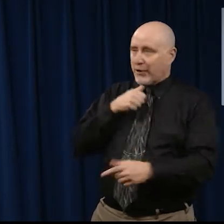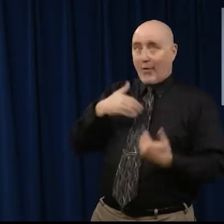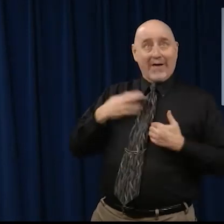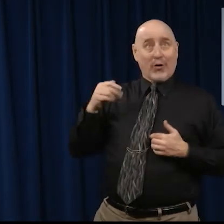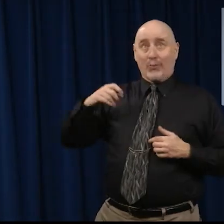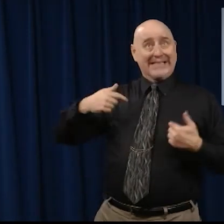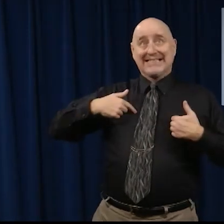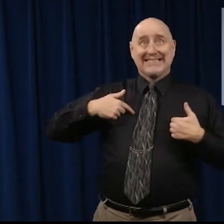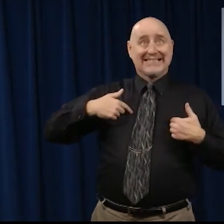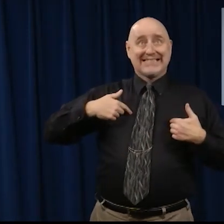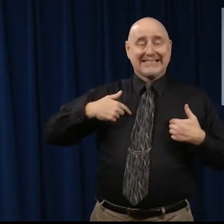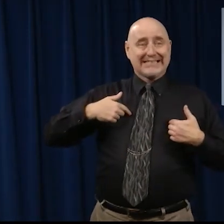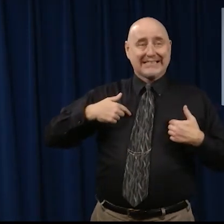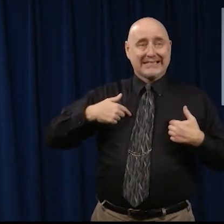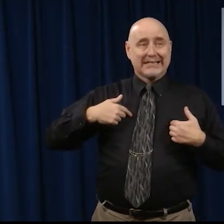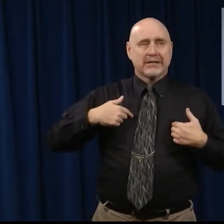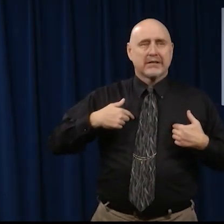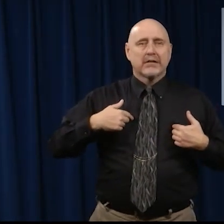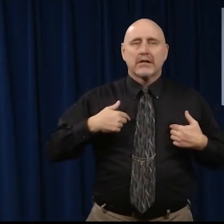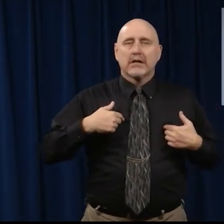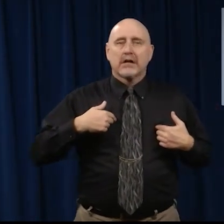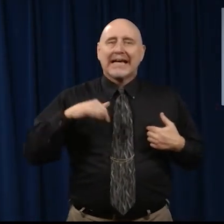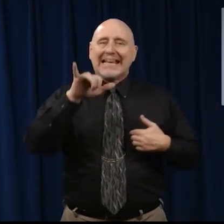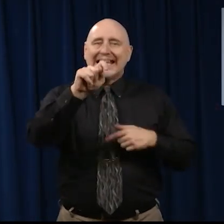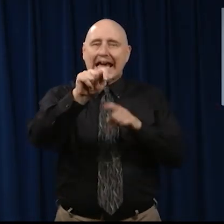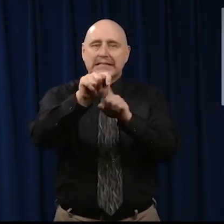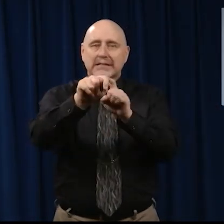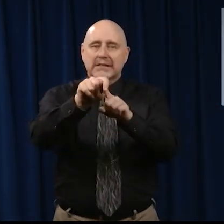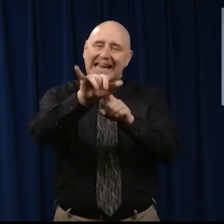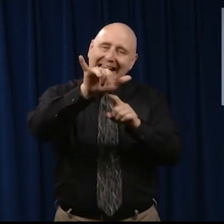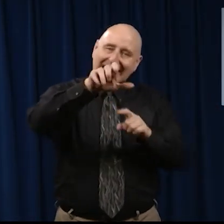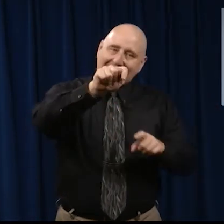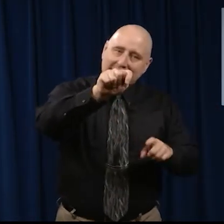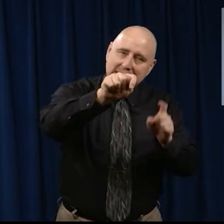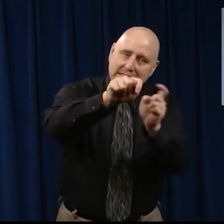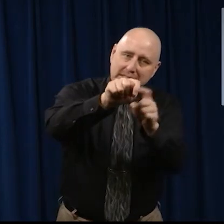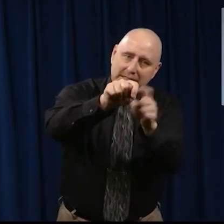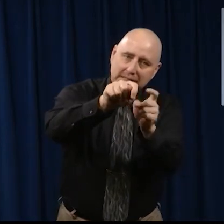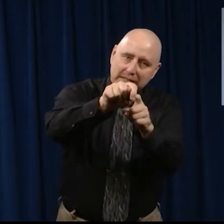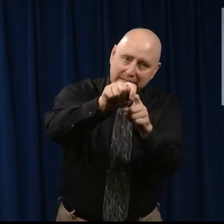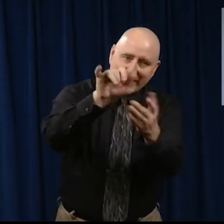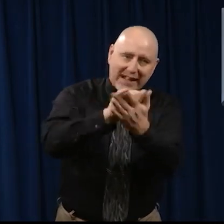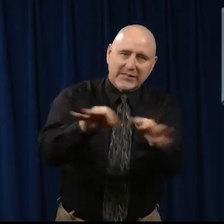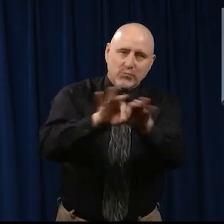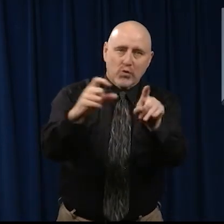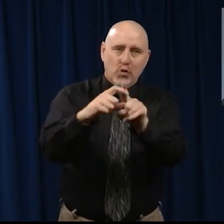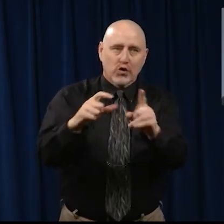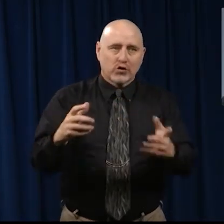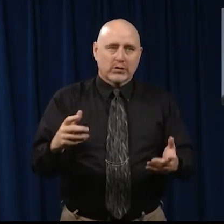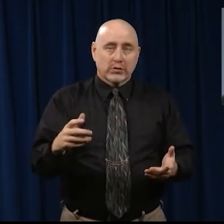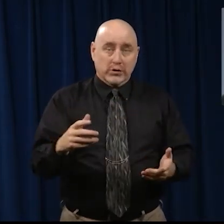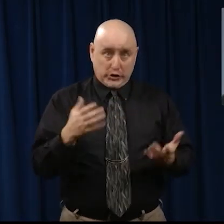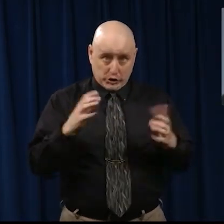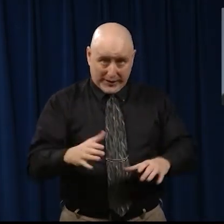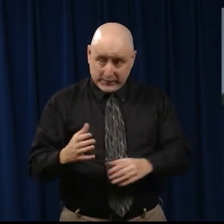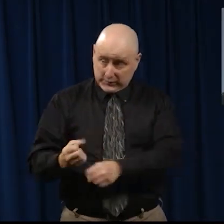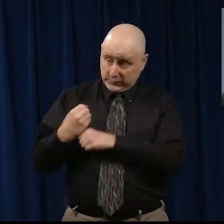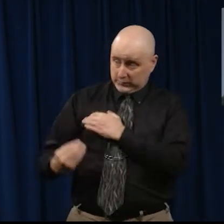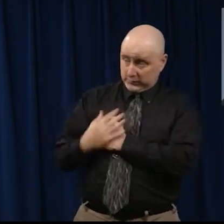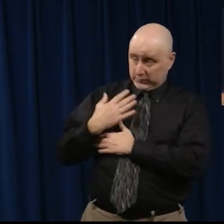medicine, and I don't have herpes yet. What's the active word there? I don't have it yet. Is there a good chance that you're going